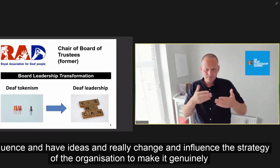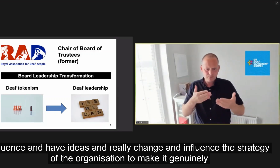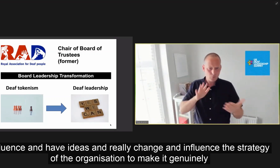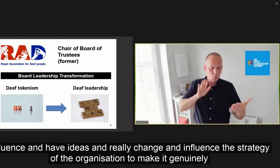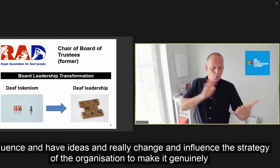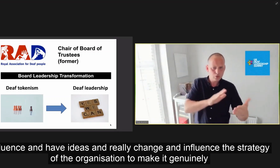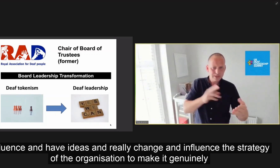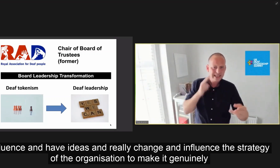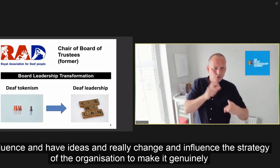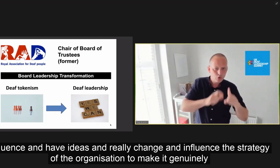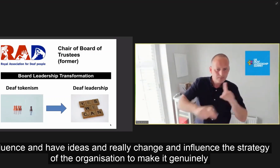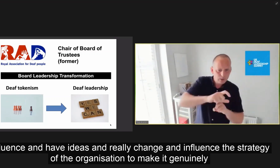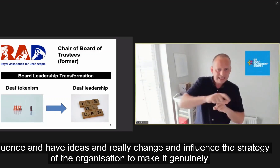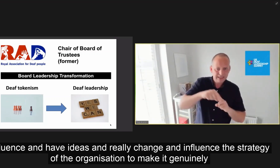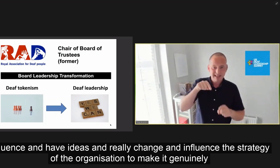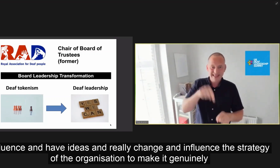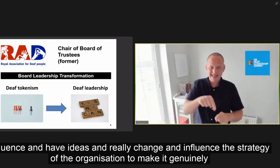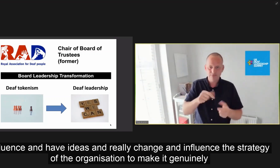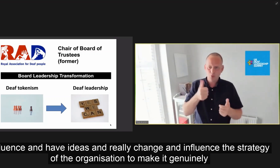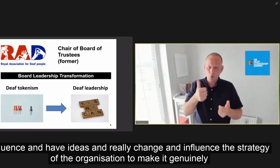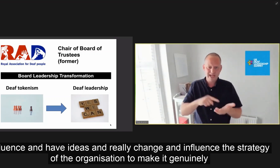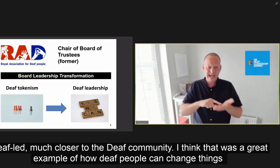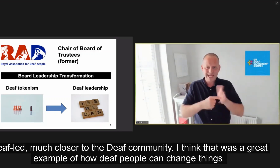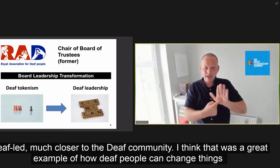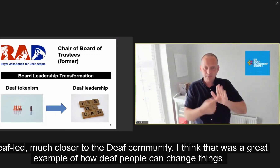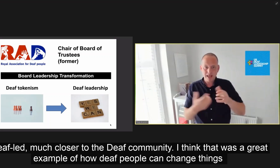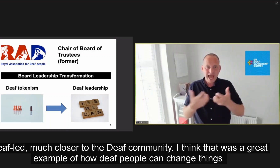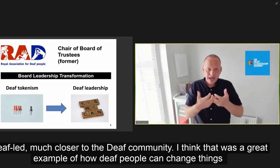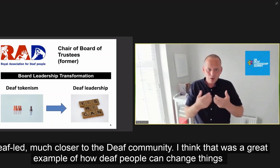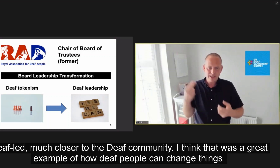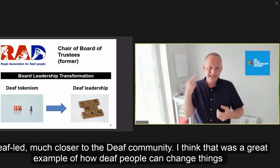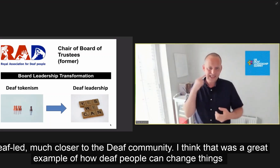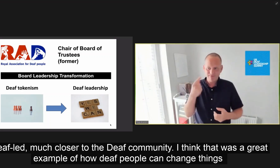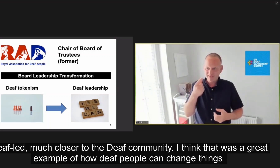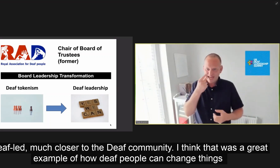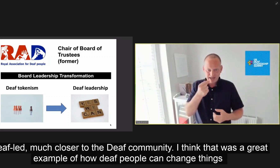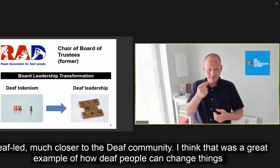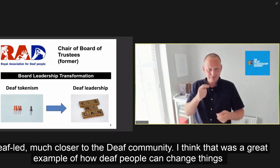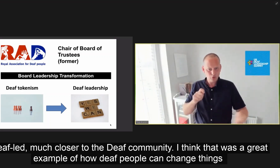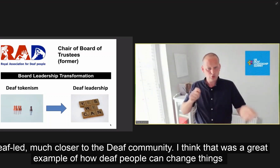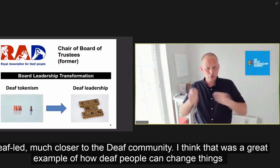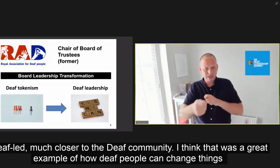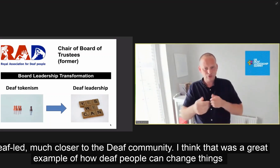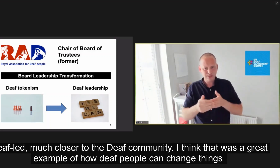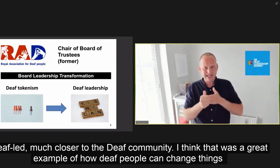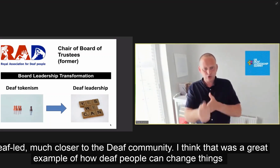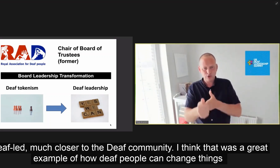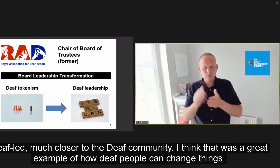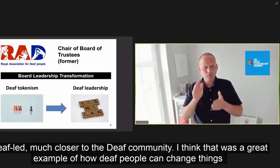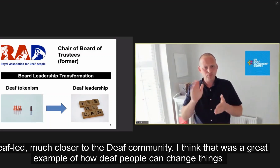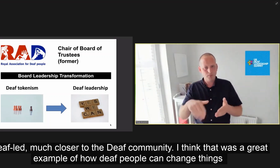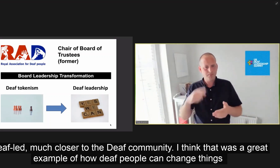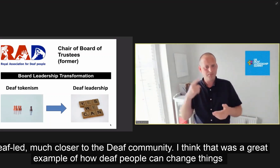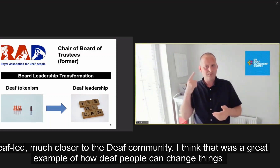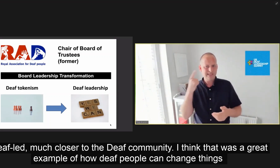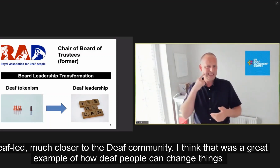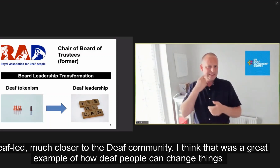of the organisation to make it genuinely deaf-led, much closer to the deaf community. I think that was a great example of how deaf people can